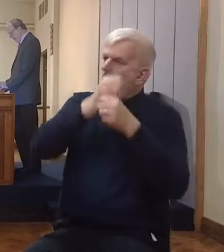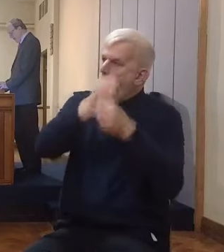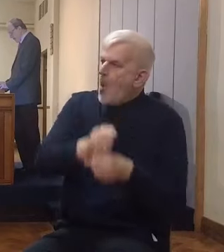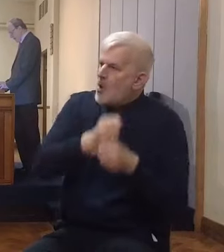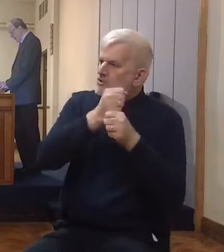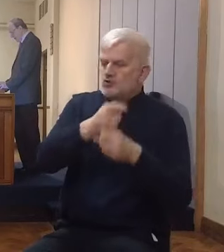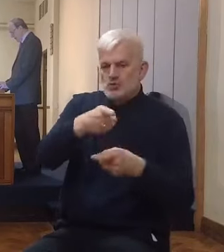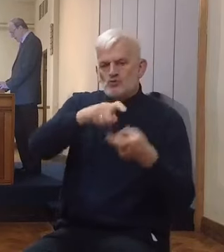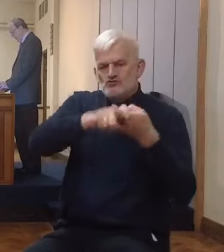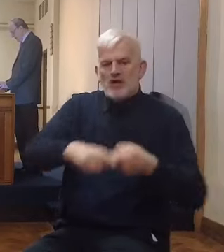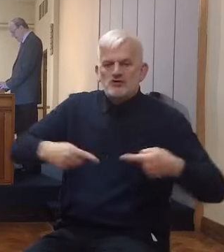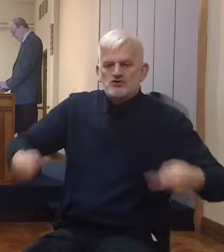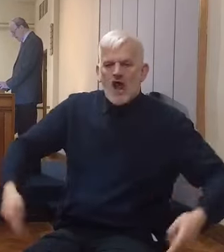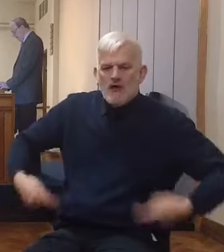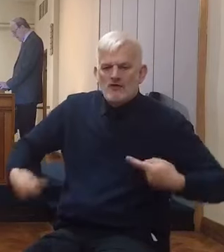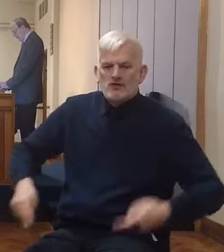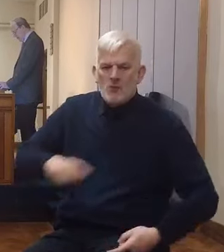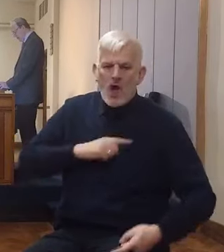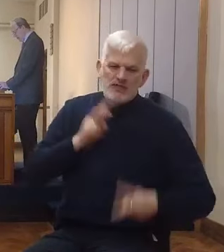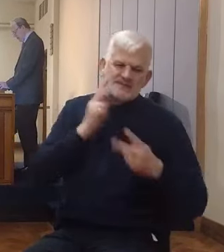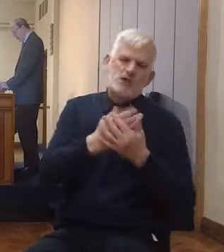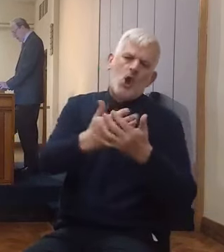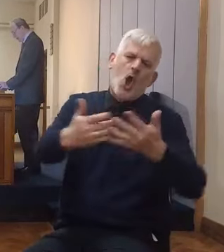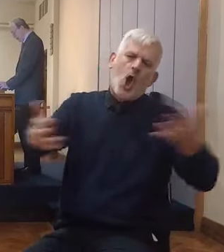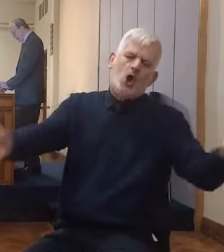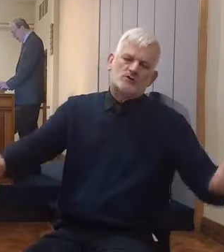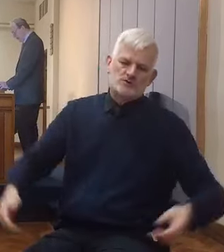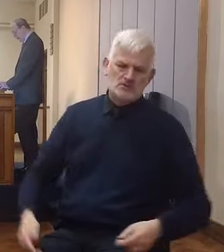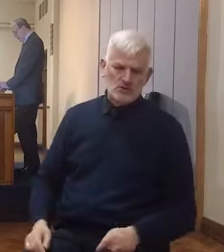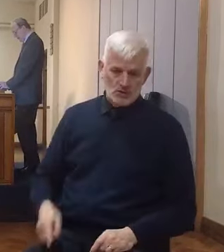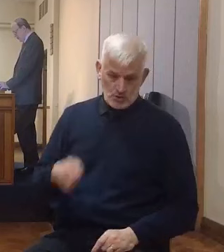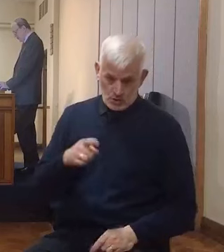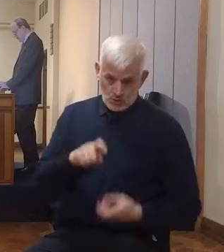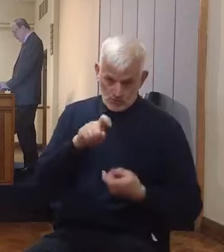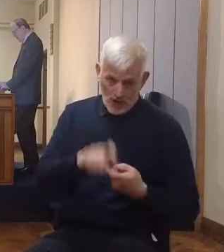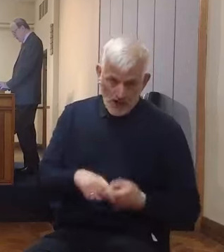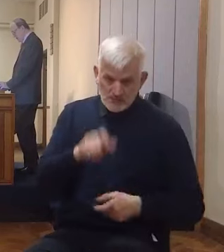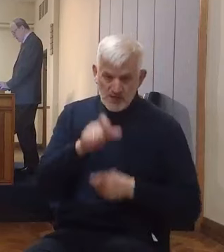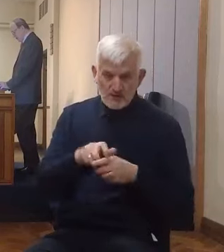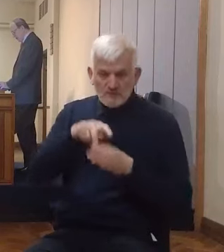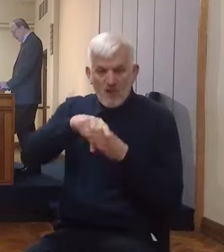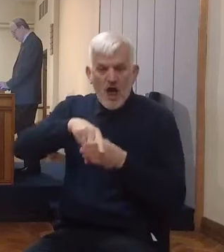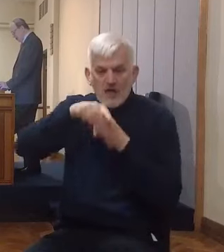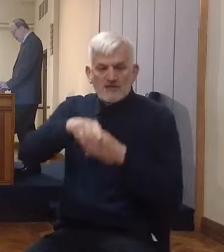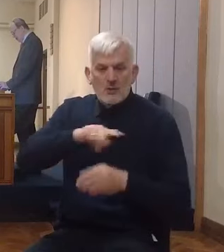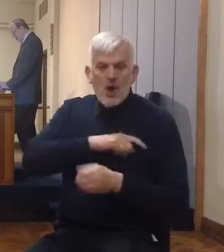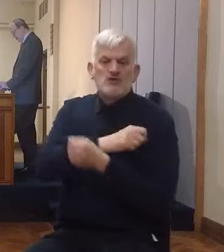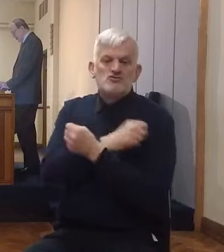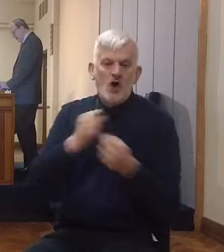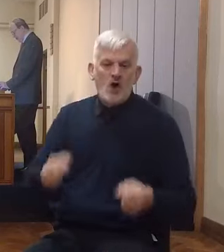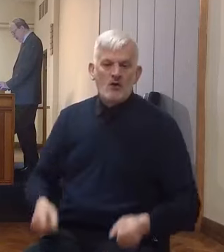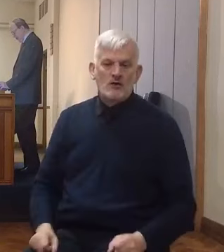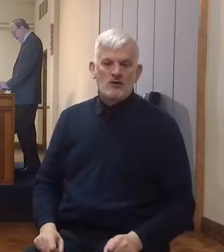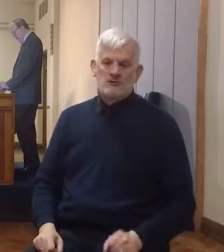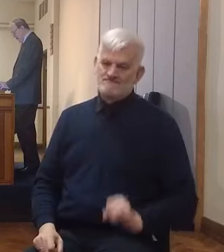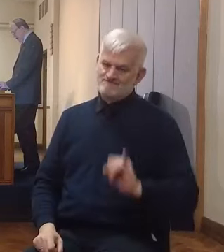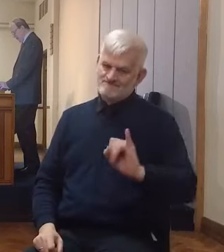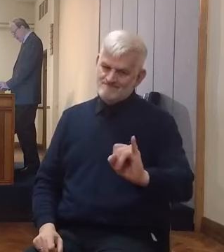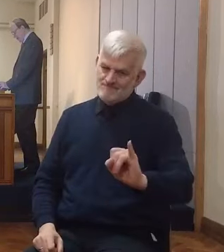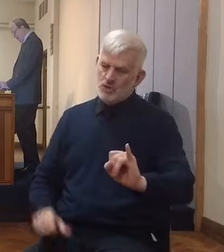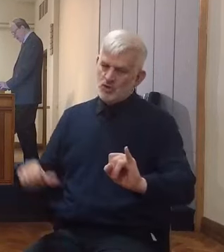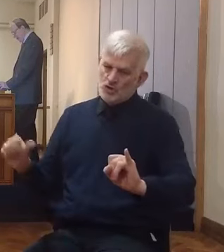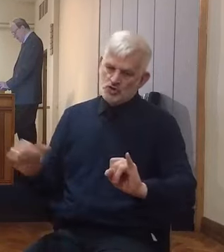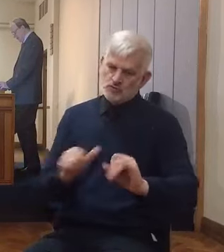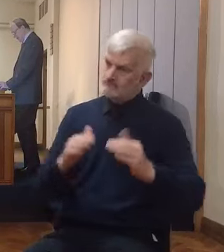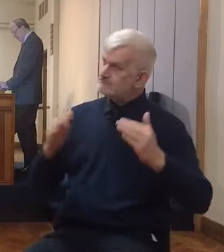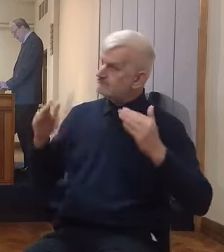chariots, because they are many, and in horsemen, because they are very strong. For they look not unto the Holy One of